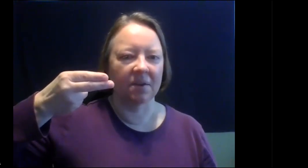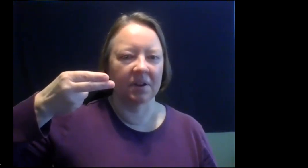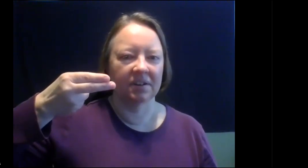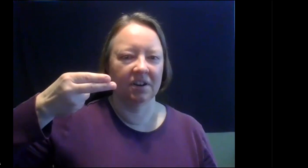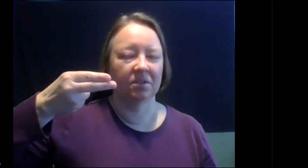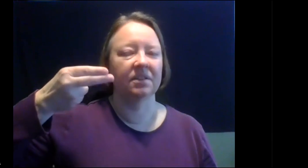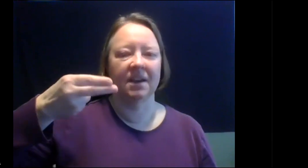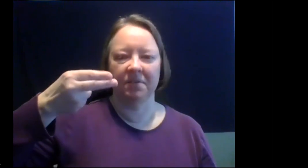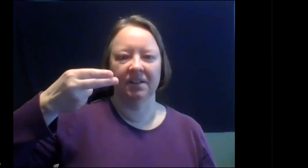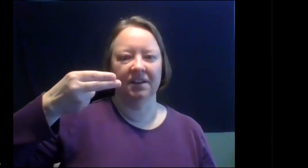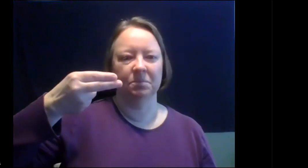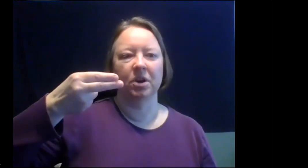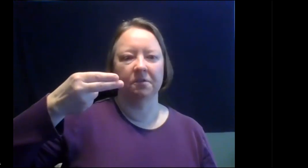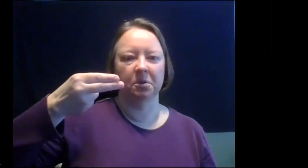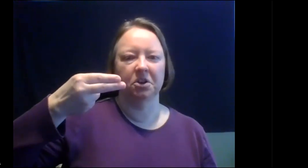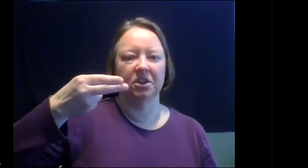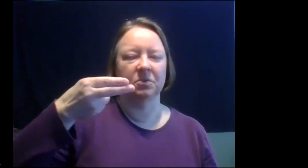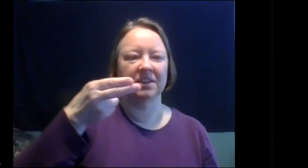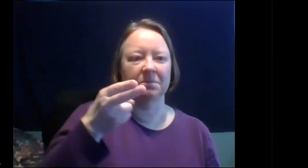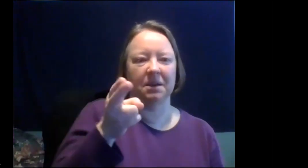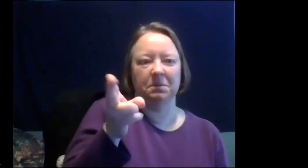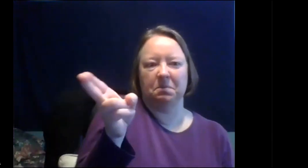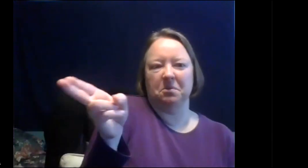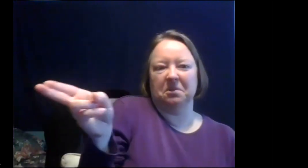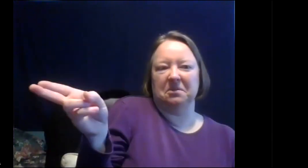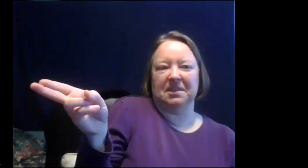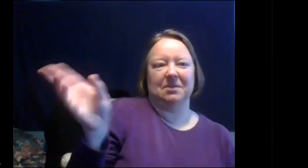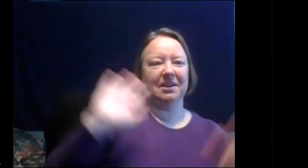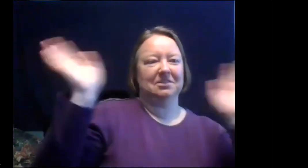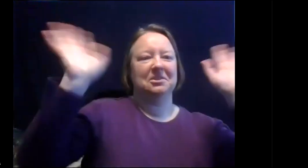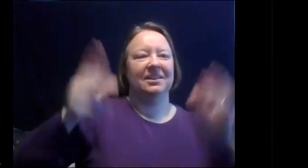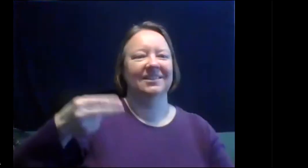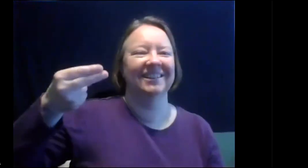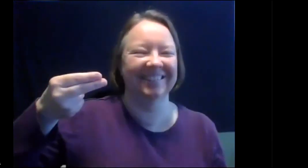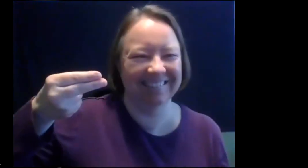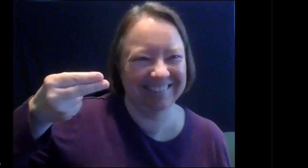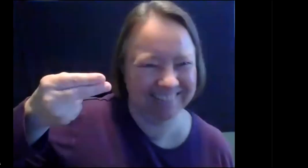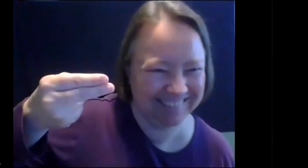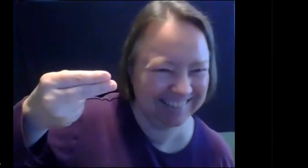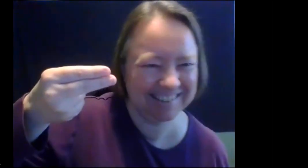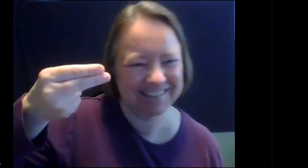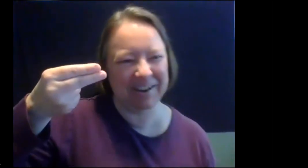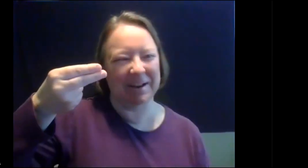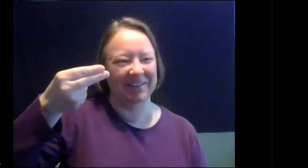That one, you know, definitely it's more comfortable to do this way. Sometimes people will do that way and don't do it. This is the right way to do